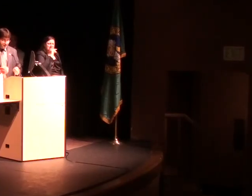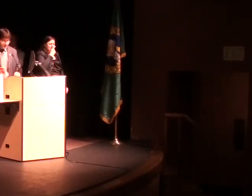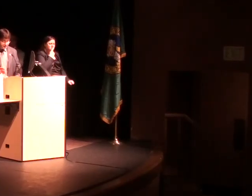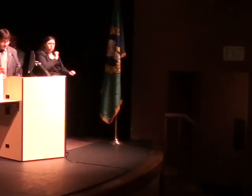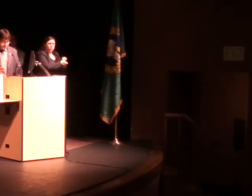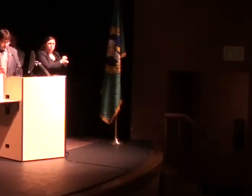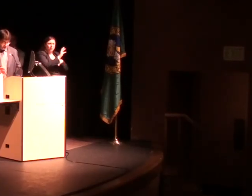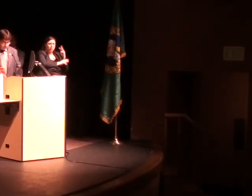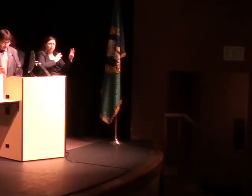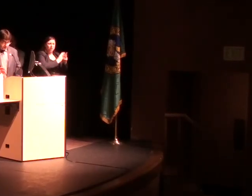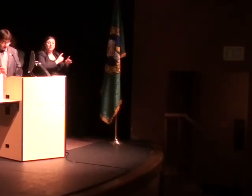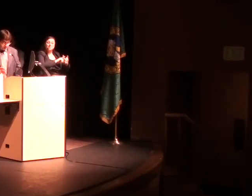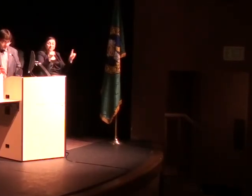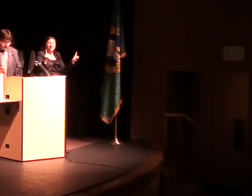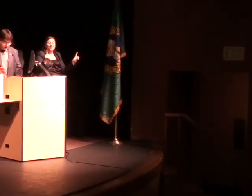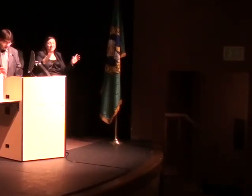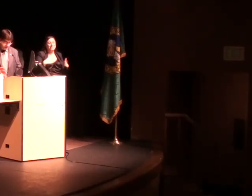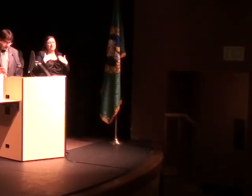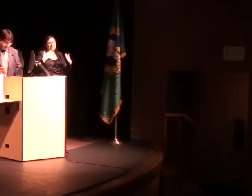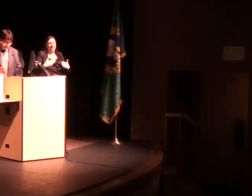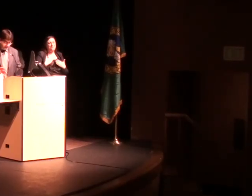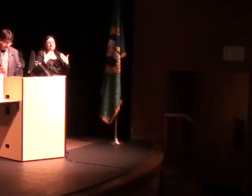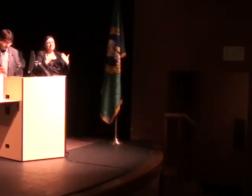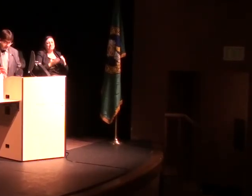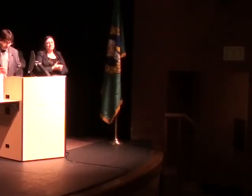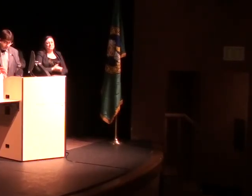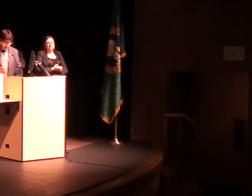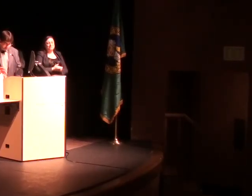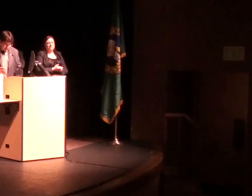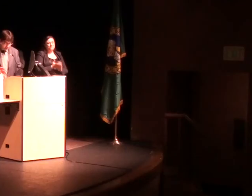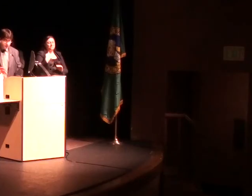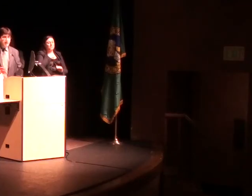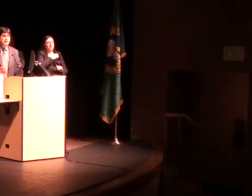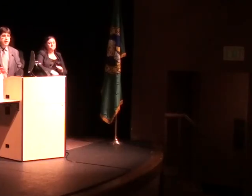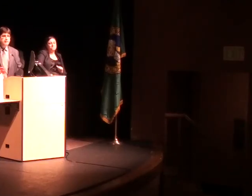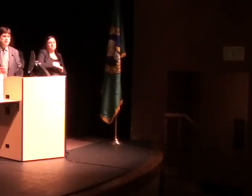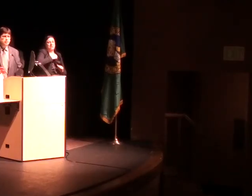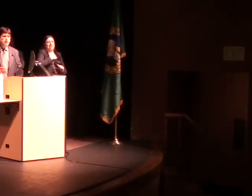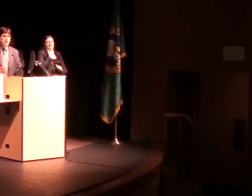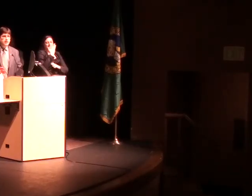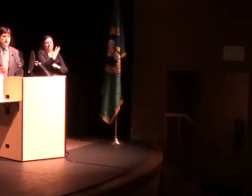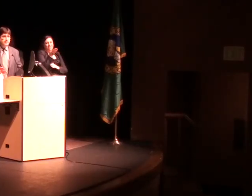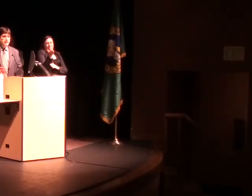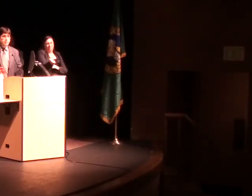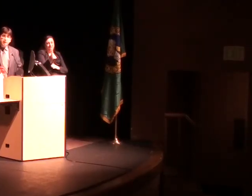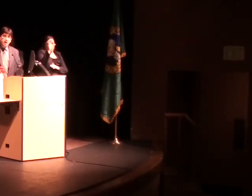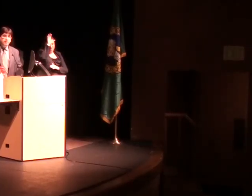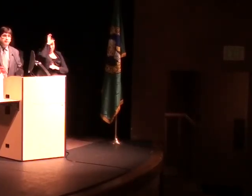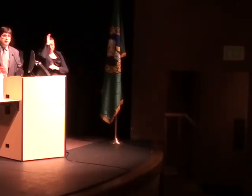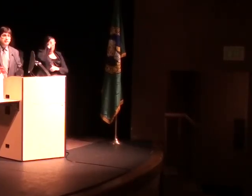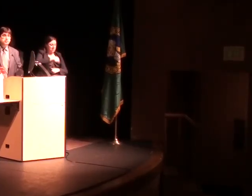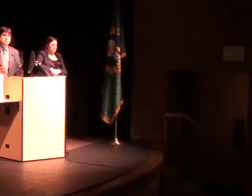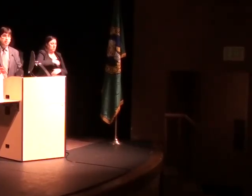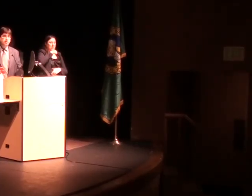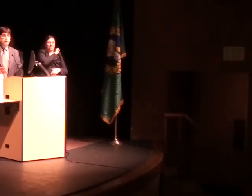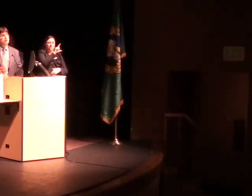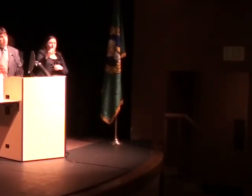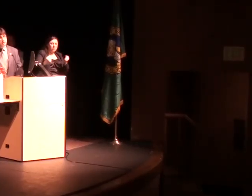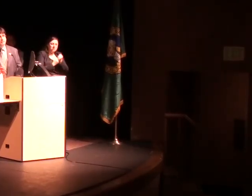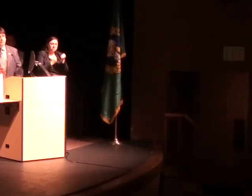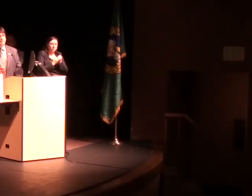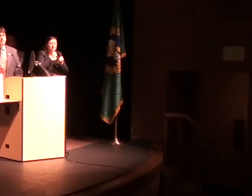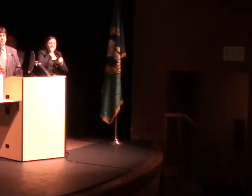real thing. But we are very happy we are very proud to have the 5 in Cuba, and they are proud of all the support,